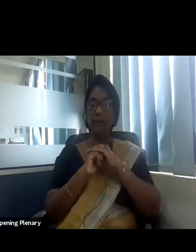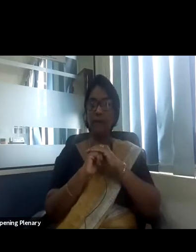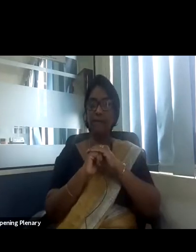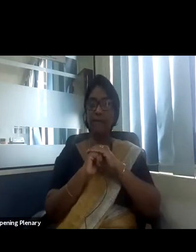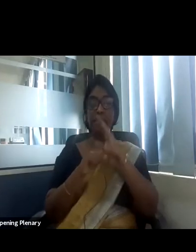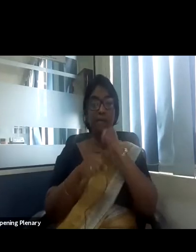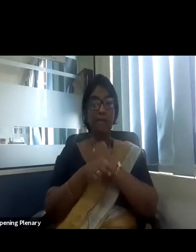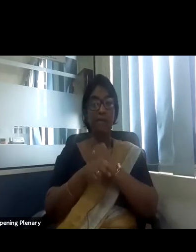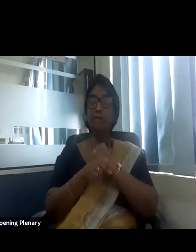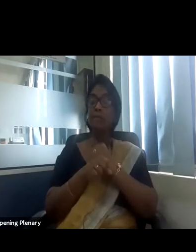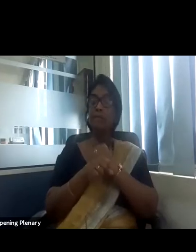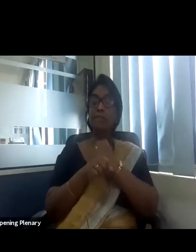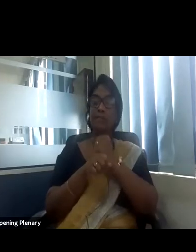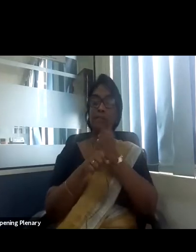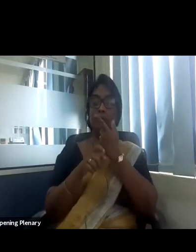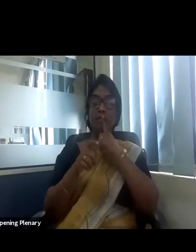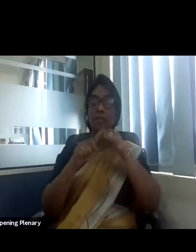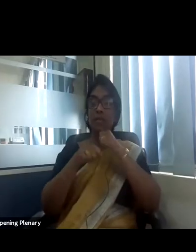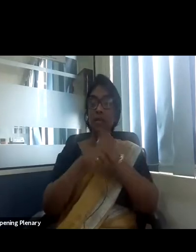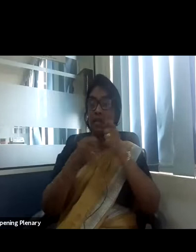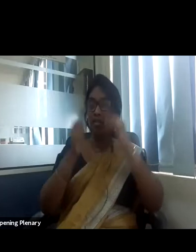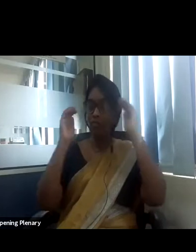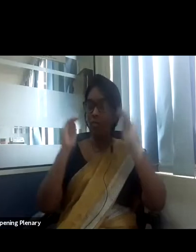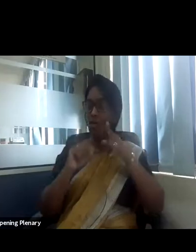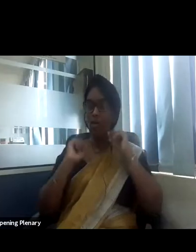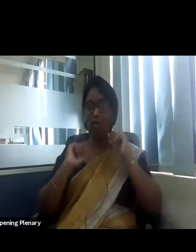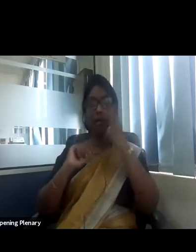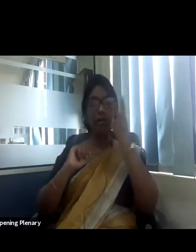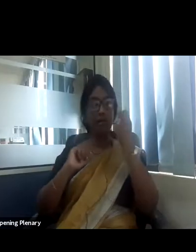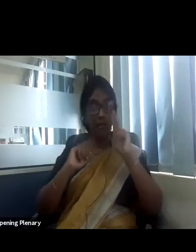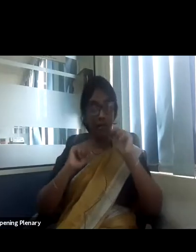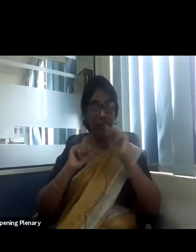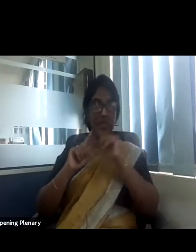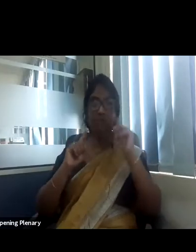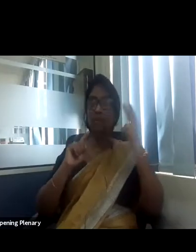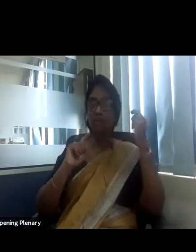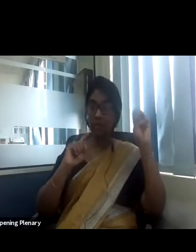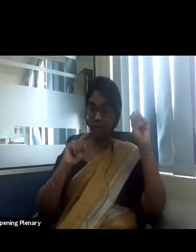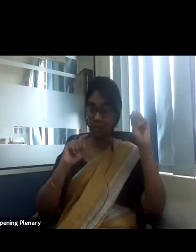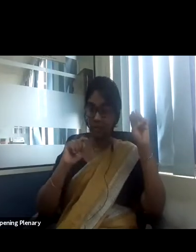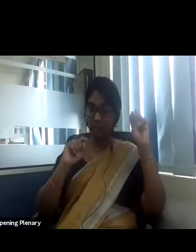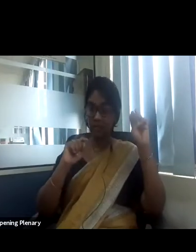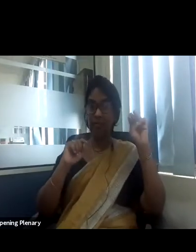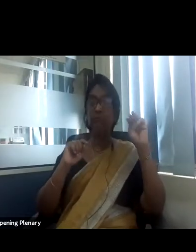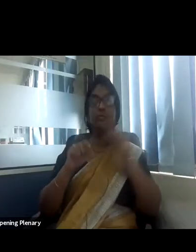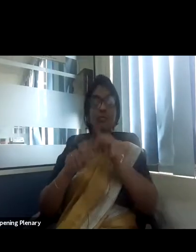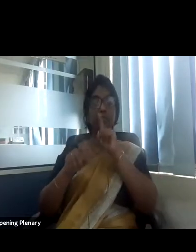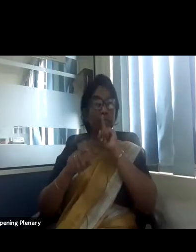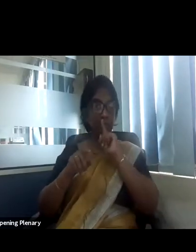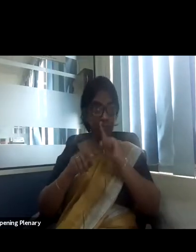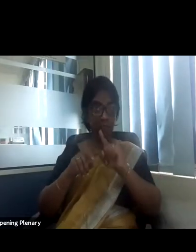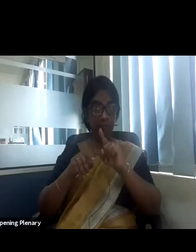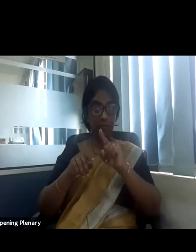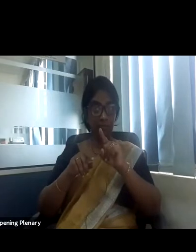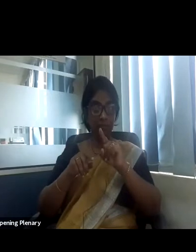of 2021 to 2030, to achieve 70% renewable energy in electricity